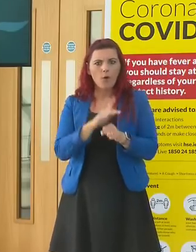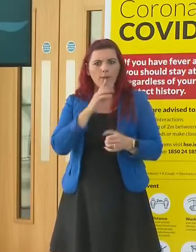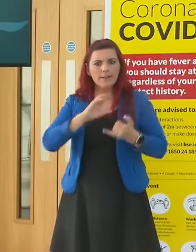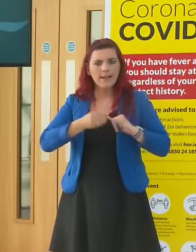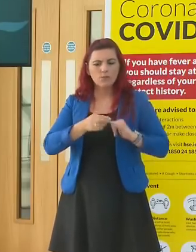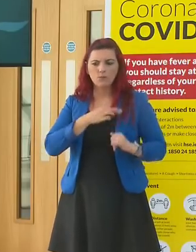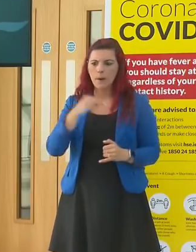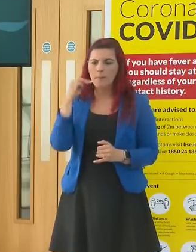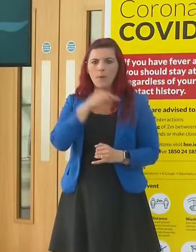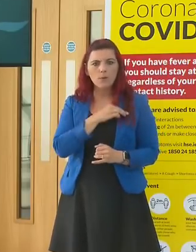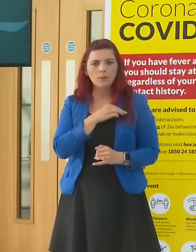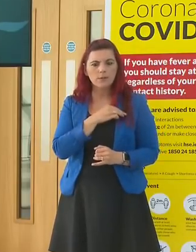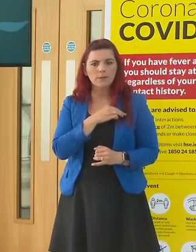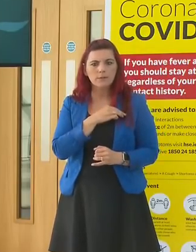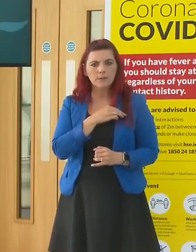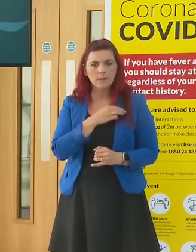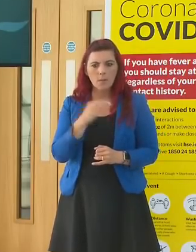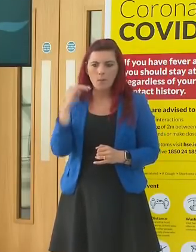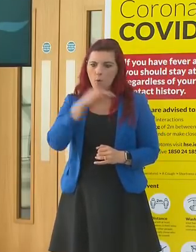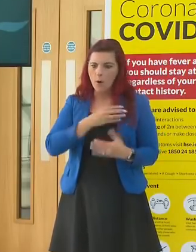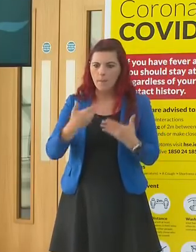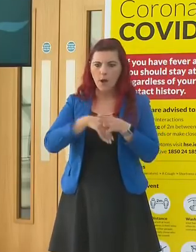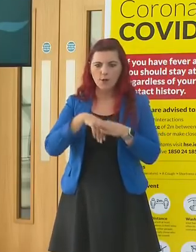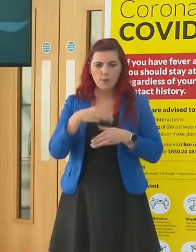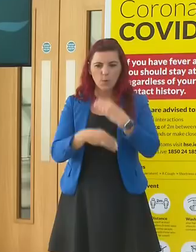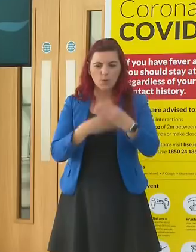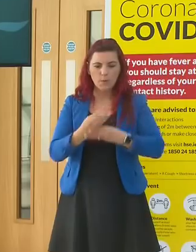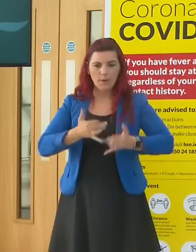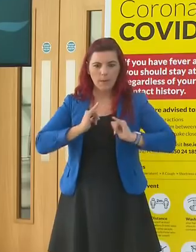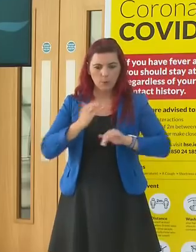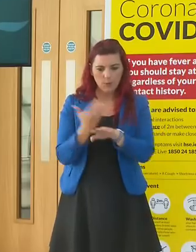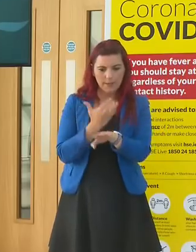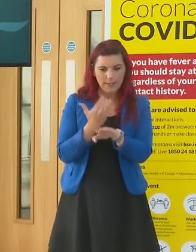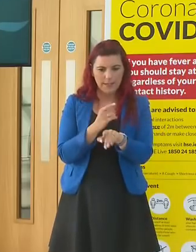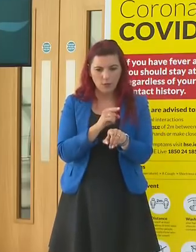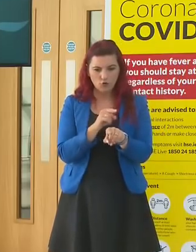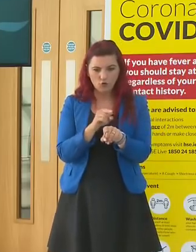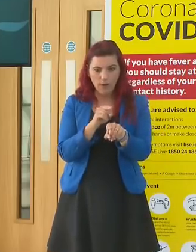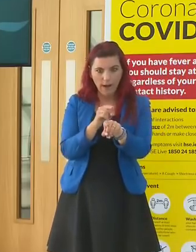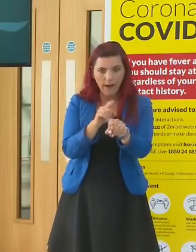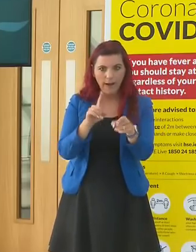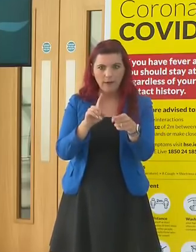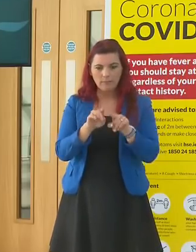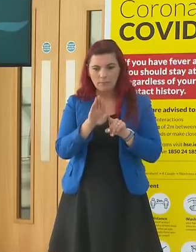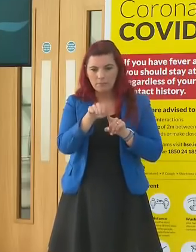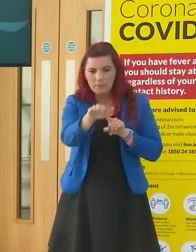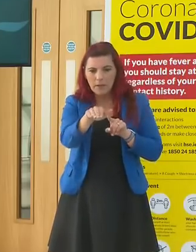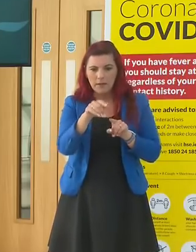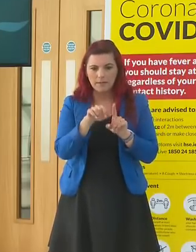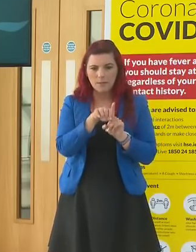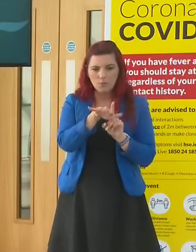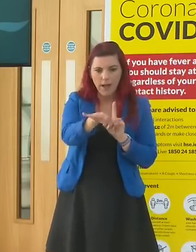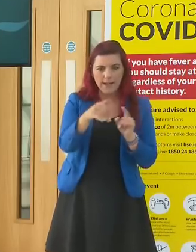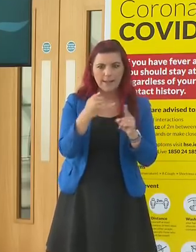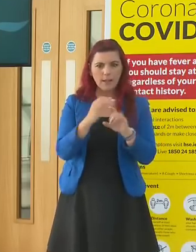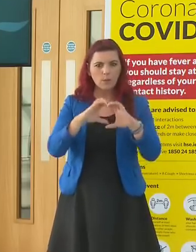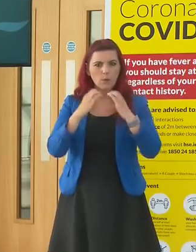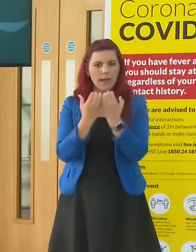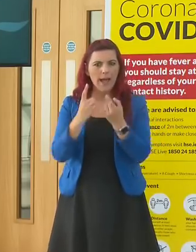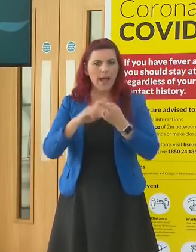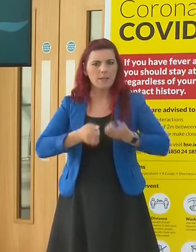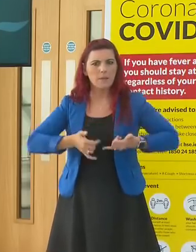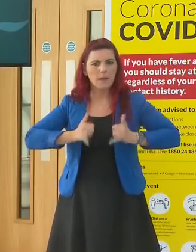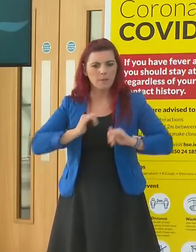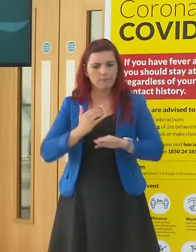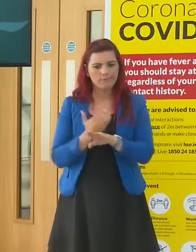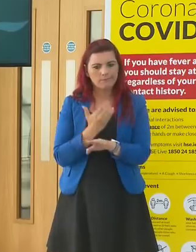it's a really important and major part of the process to continuously to track the disease in the community and our continuous drive